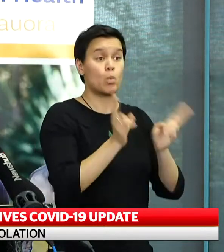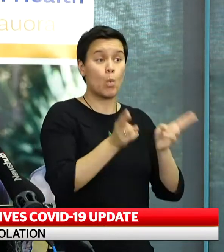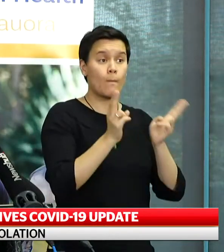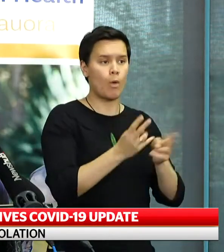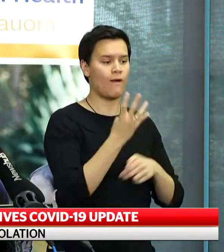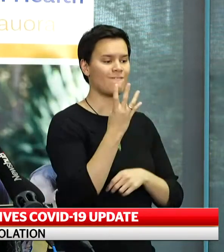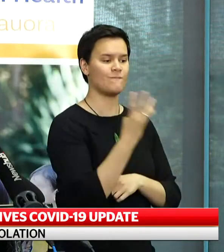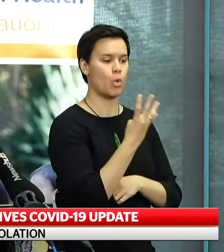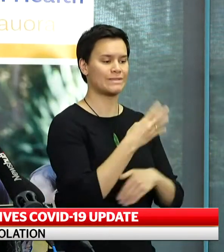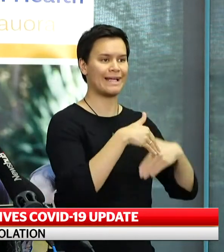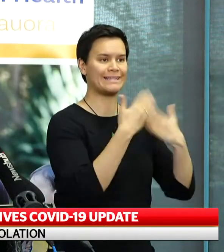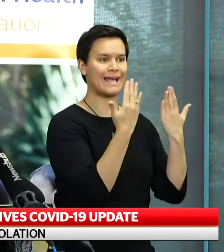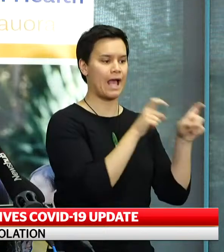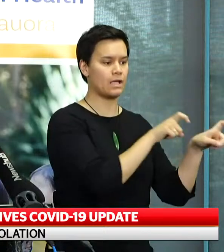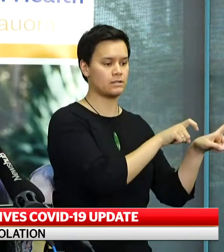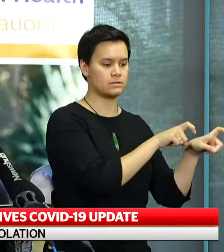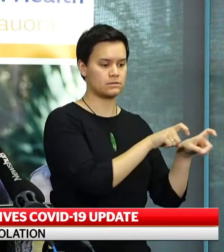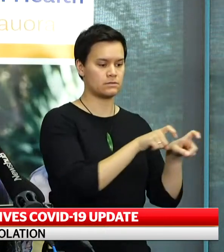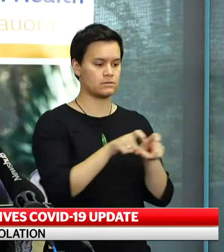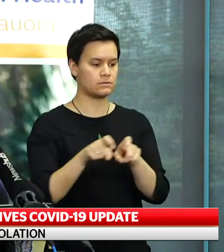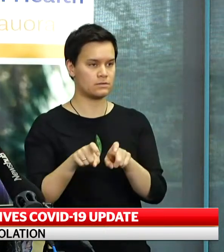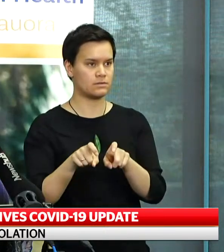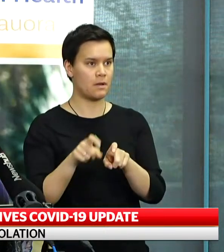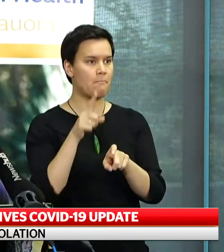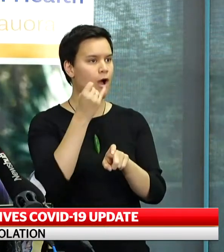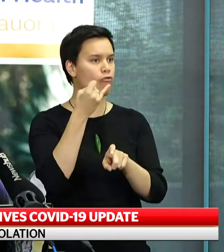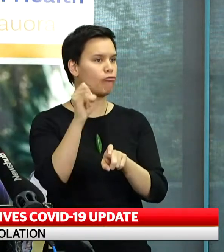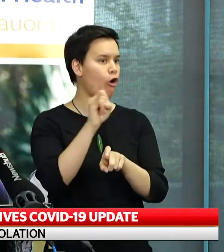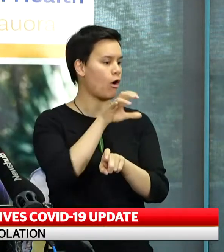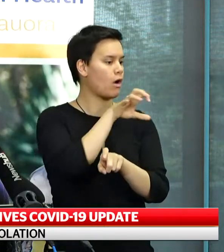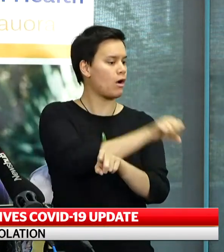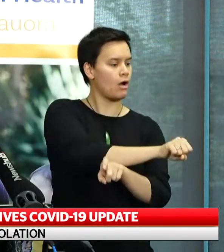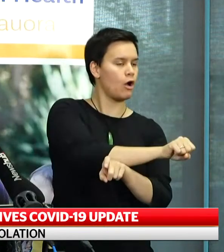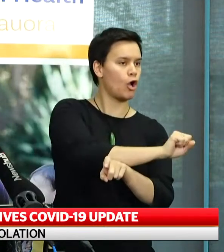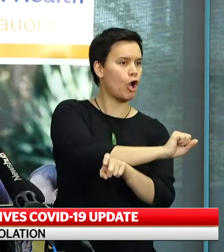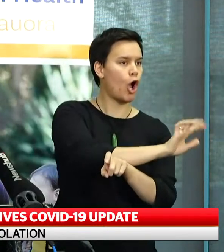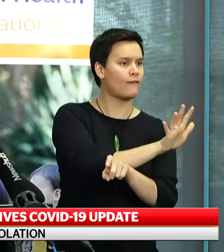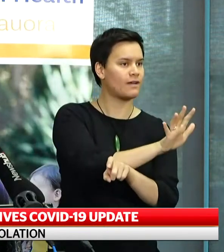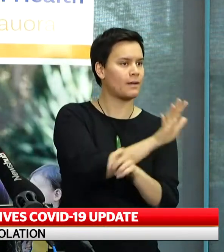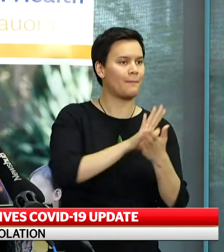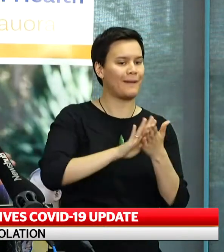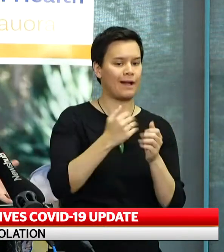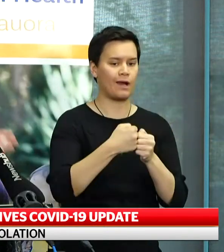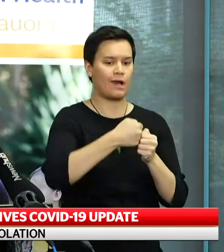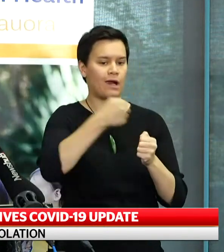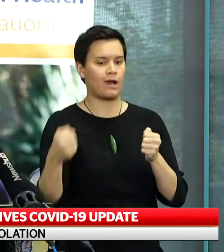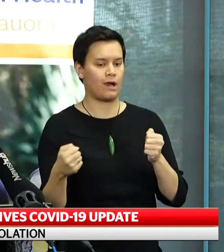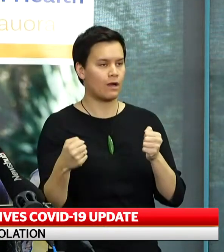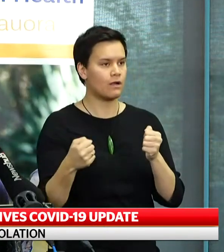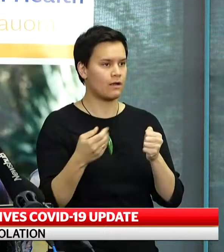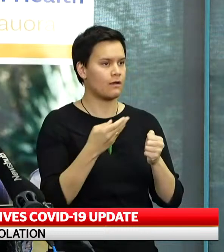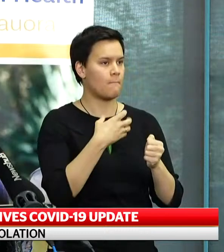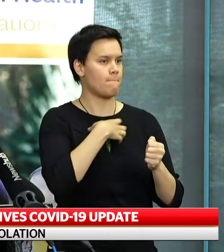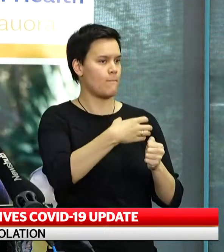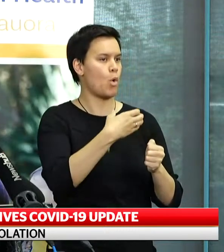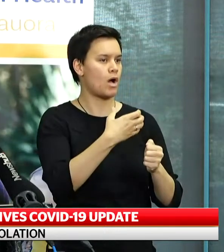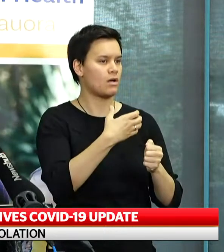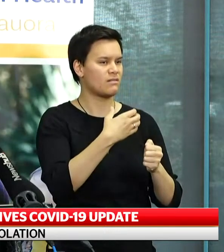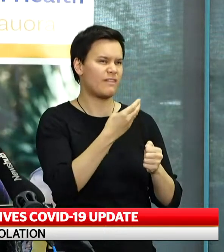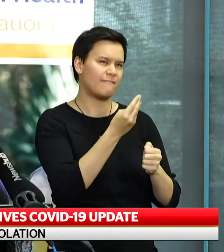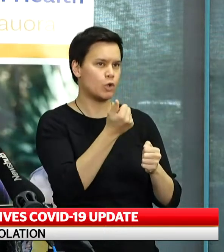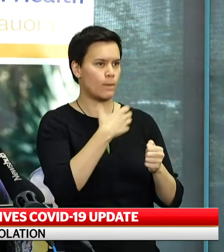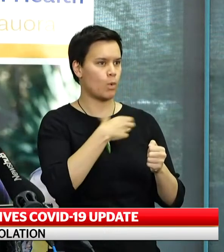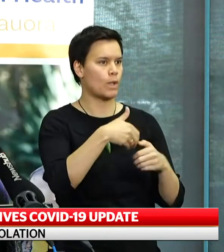days because we reset the clock for everybody once we had that day 3 testing, and that's why we retested